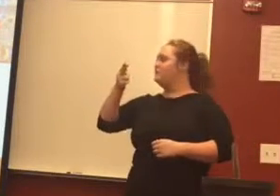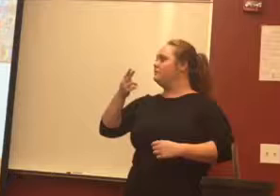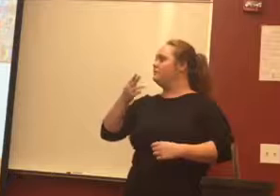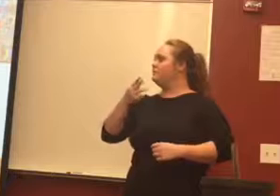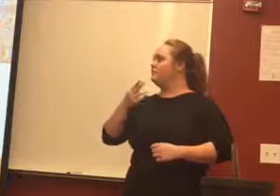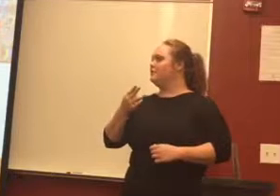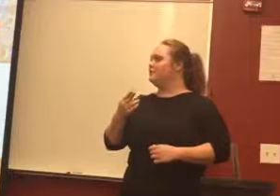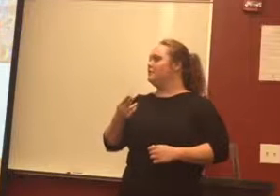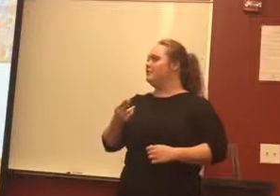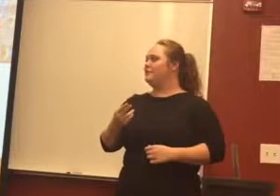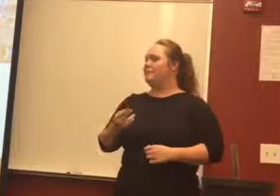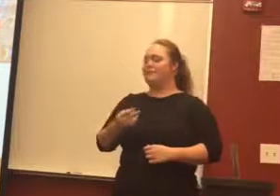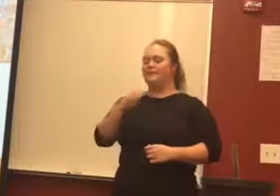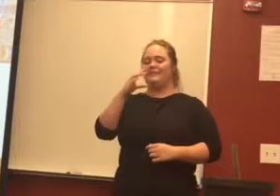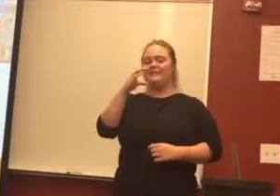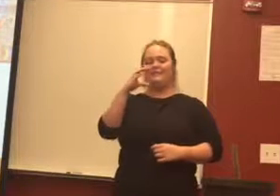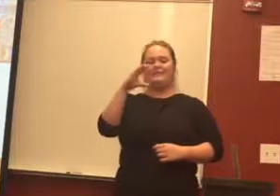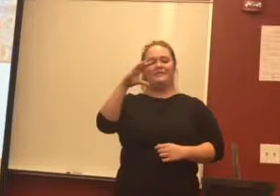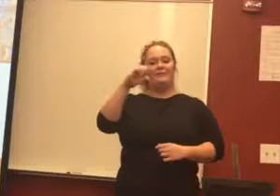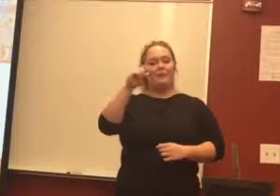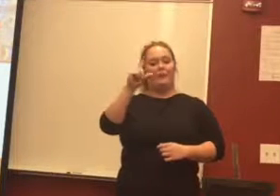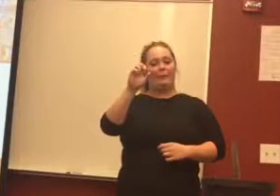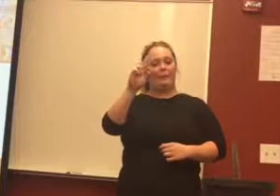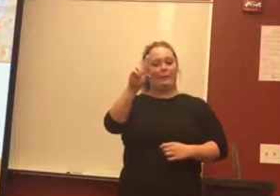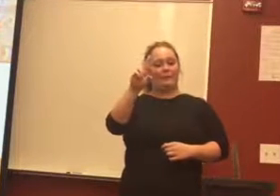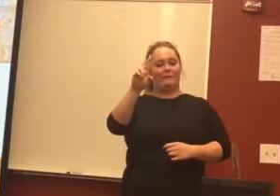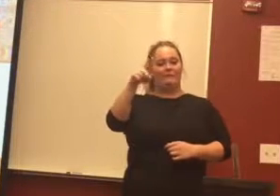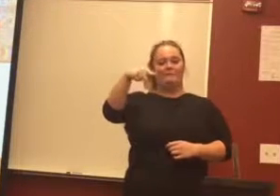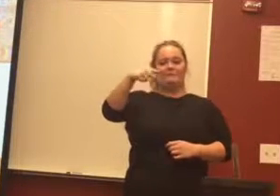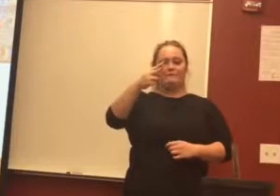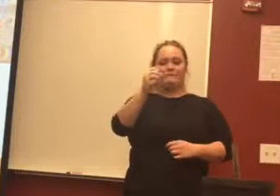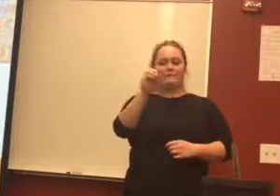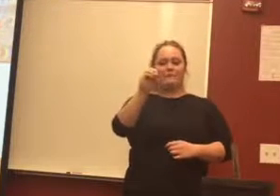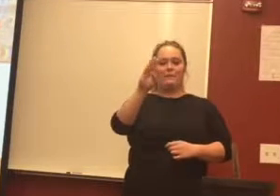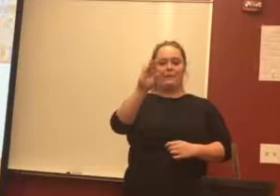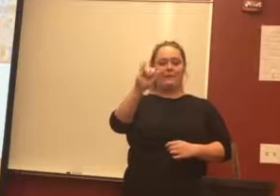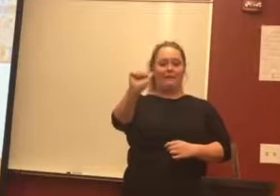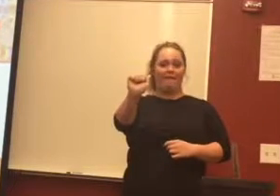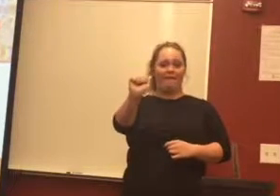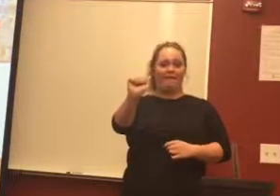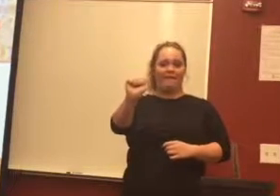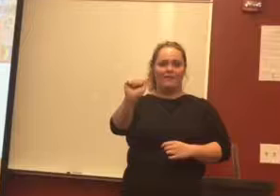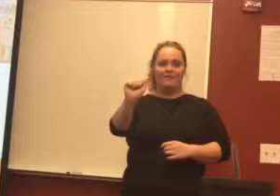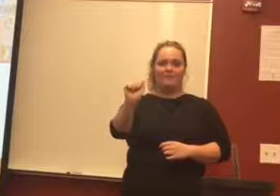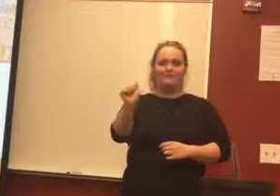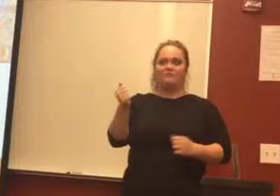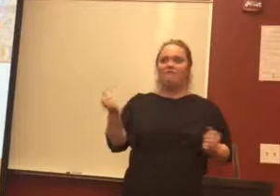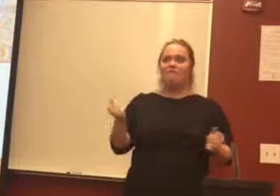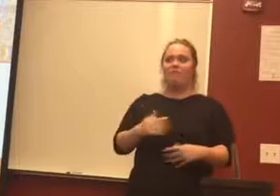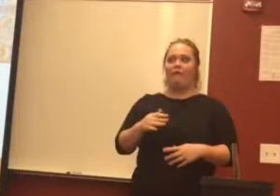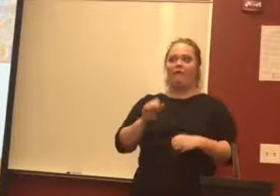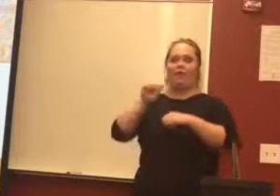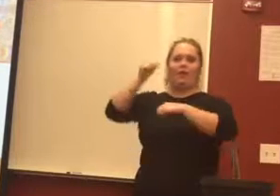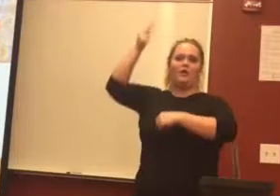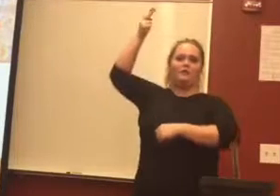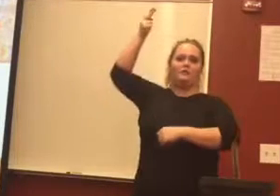because that's how you say it. Colorophobia. C-A-U-L? I don't even know how to spell it. It is.